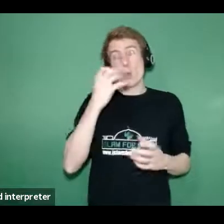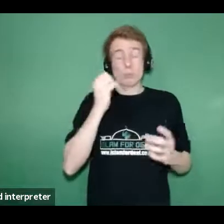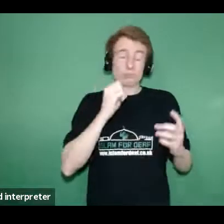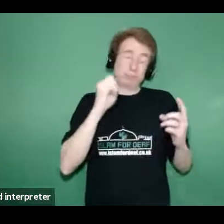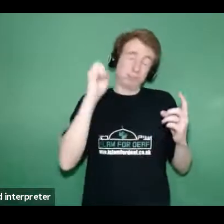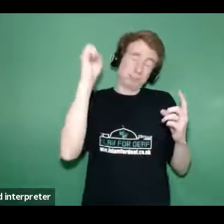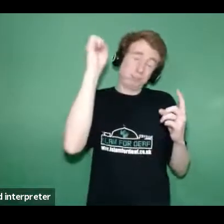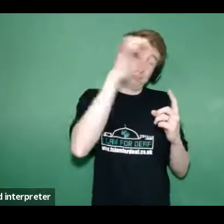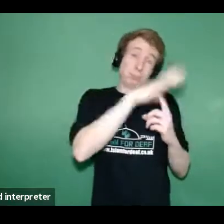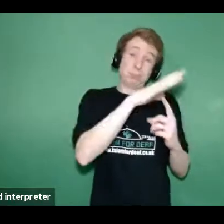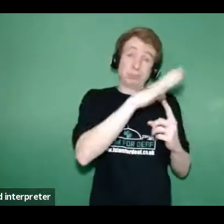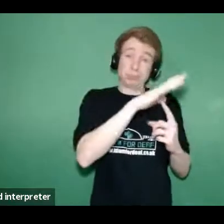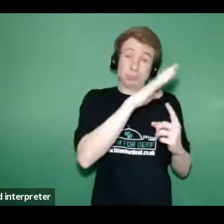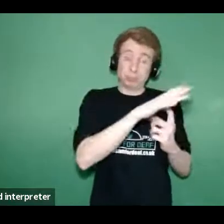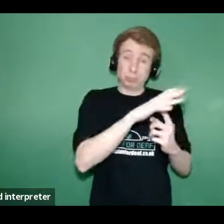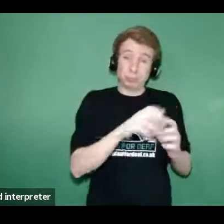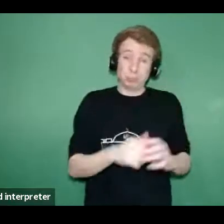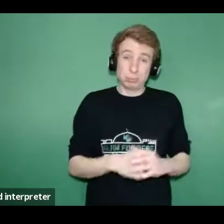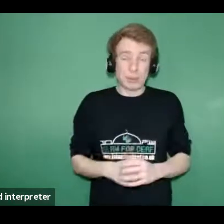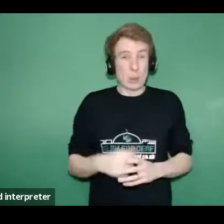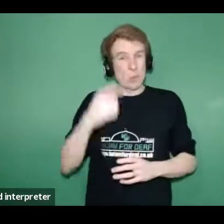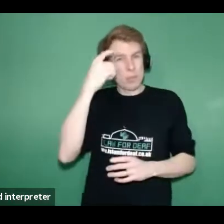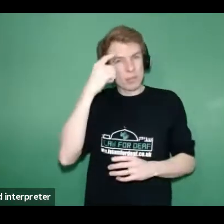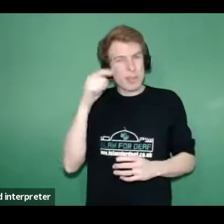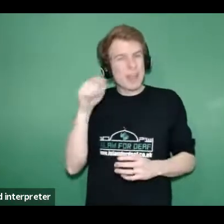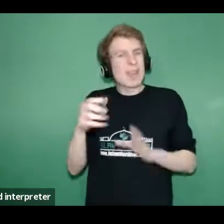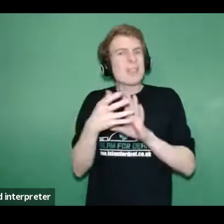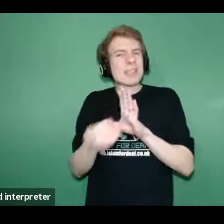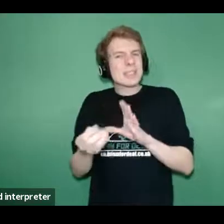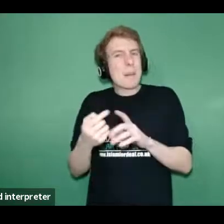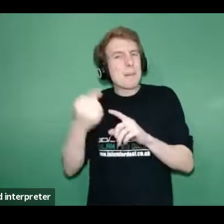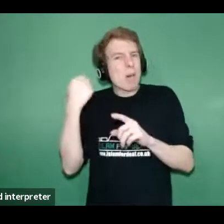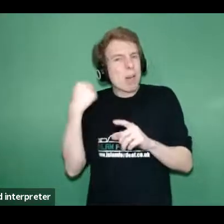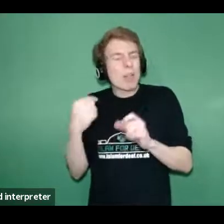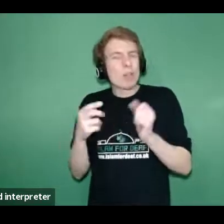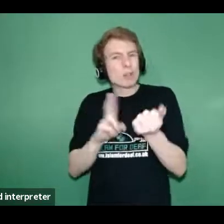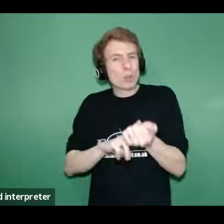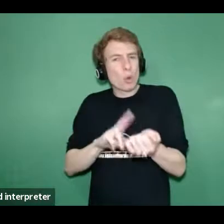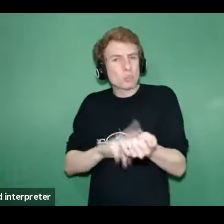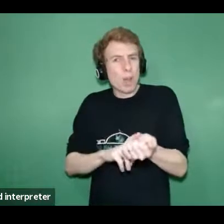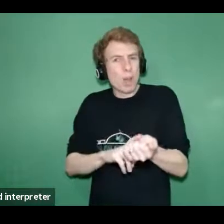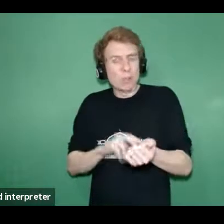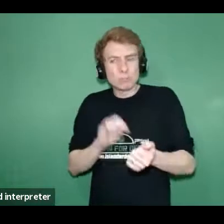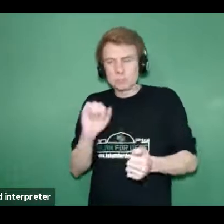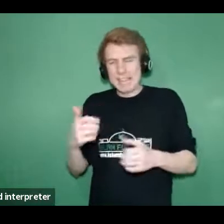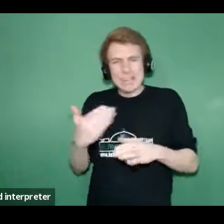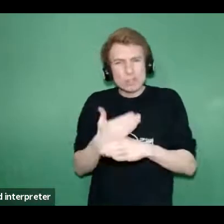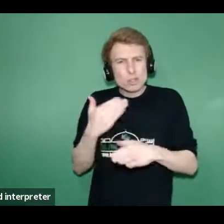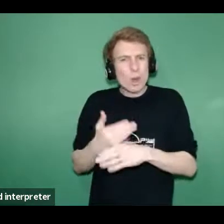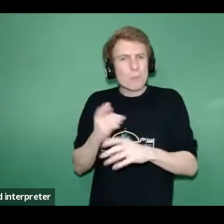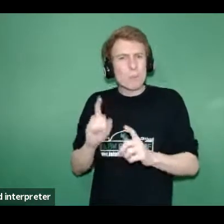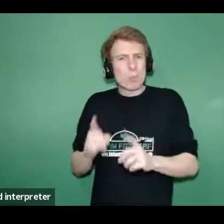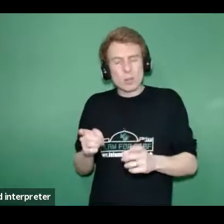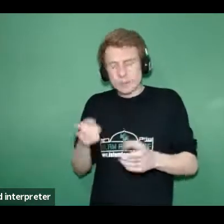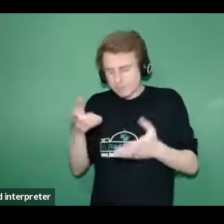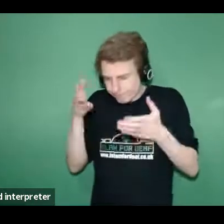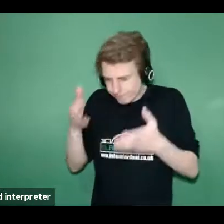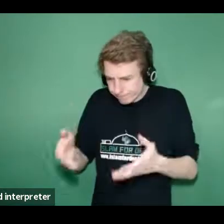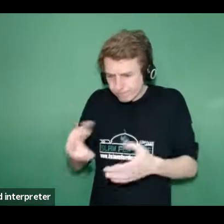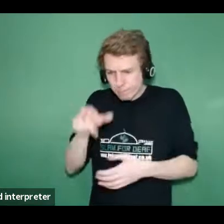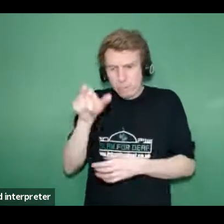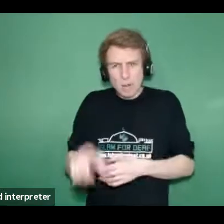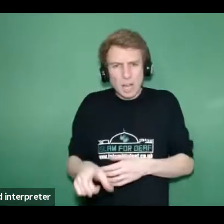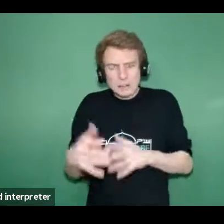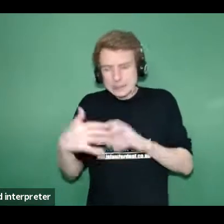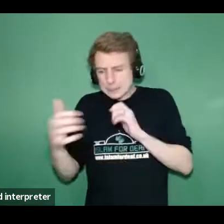the doctor, the surgeon, they are keeping the creation alive. This is their intent, to keep the creation alive for a